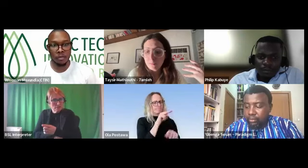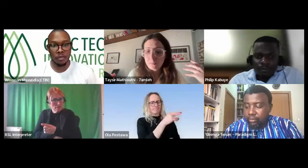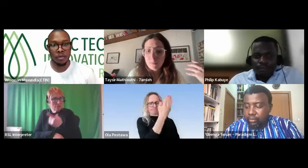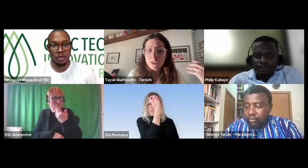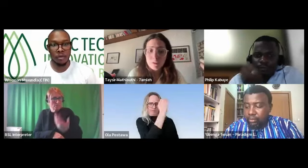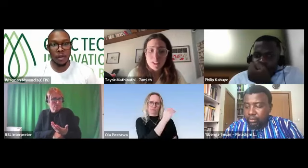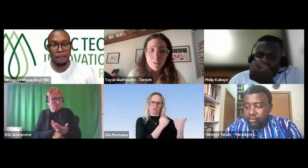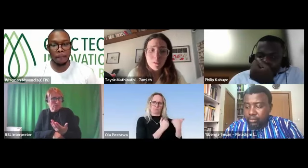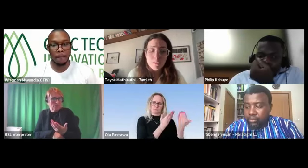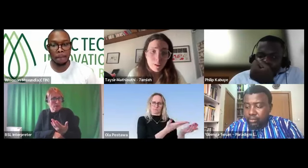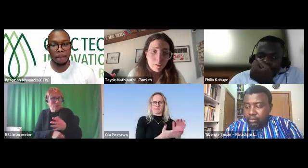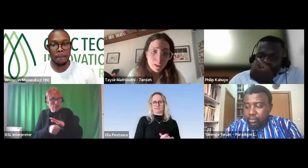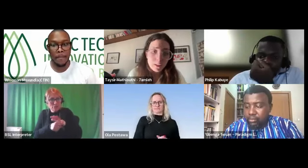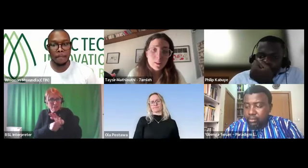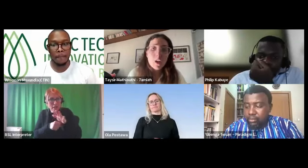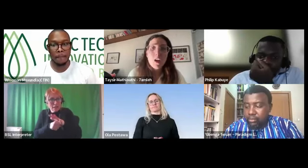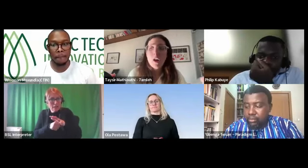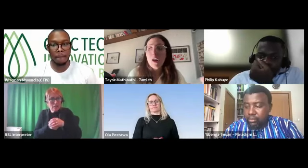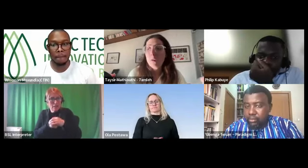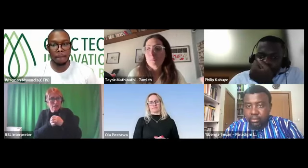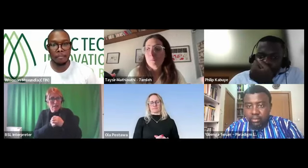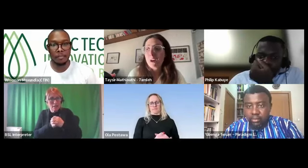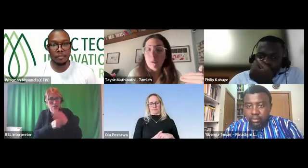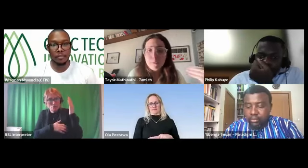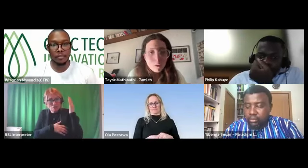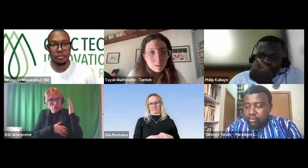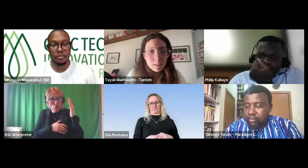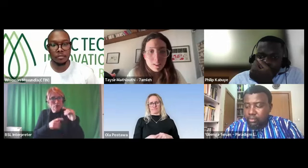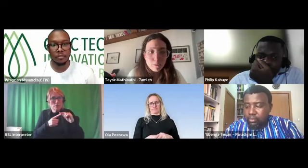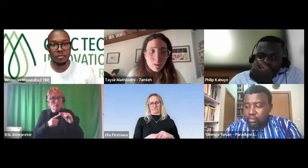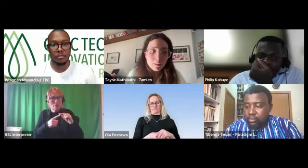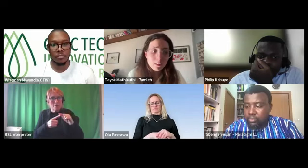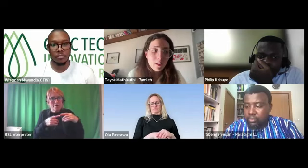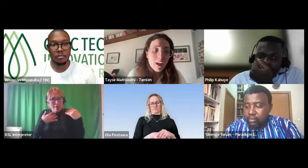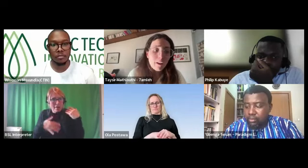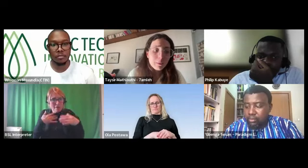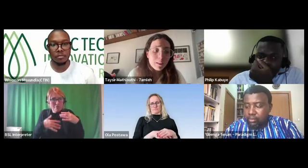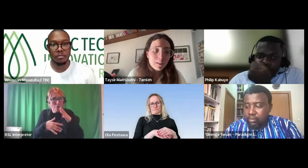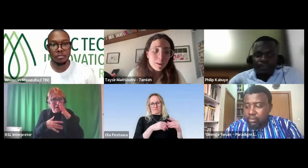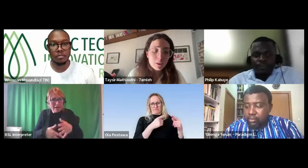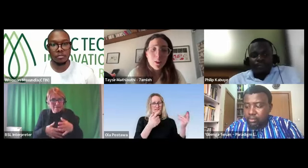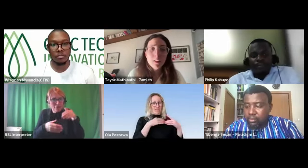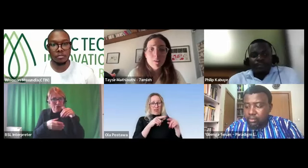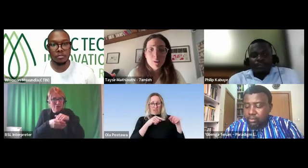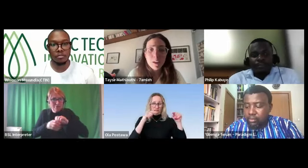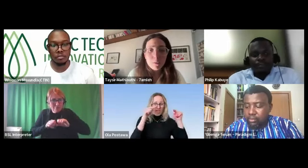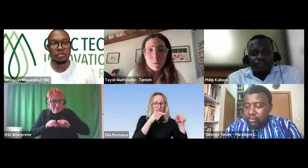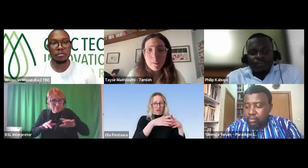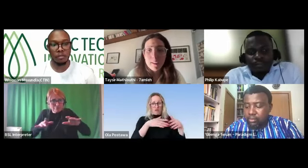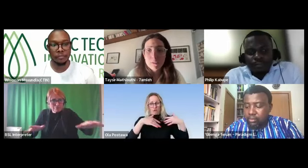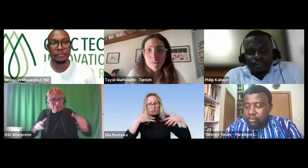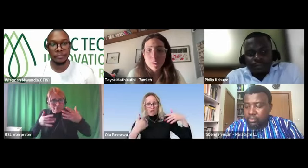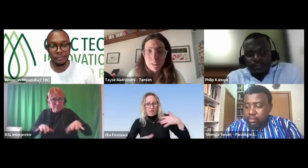Because genocidal rhetorics, harmful content, hateful content have been spreading on